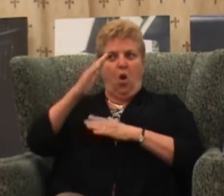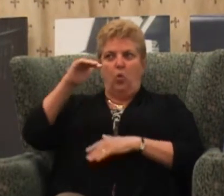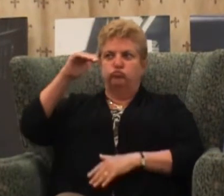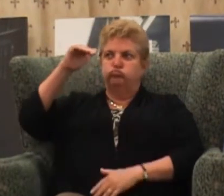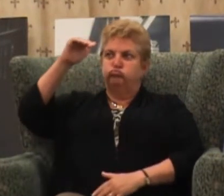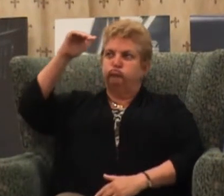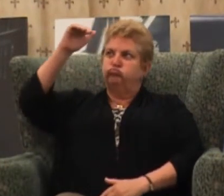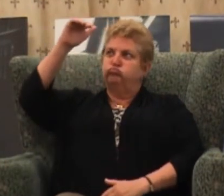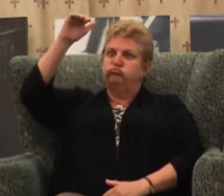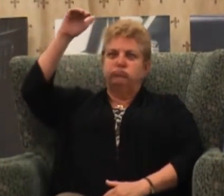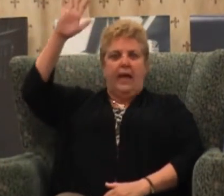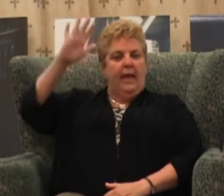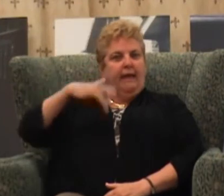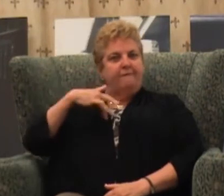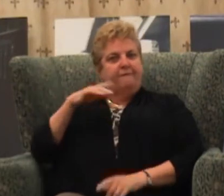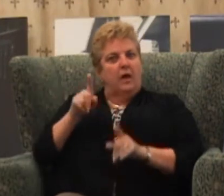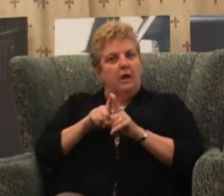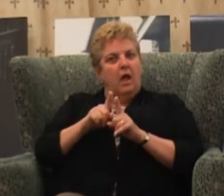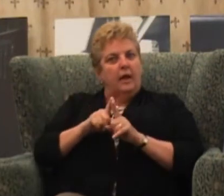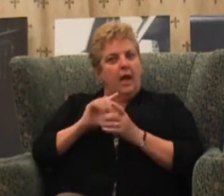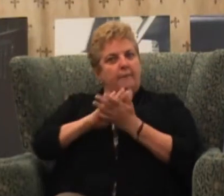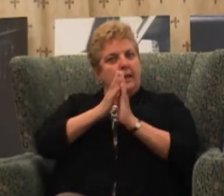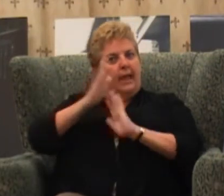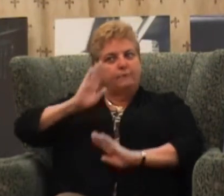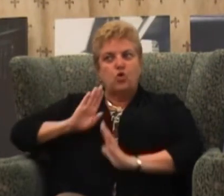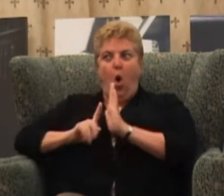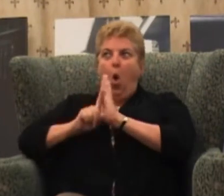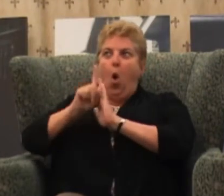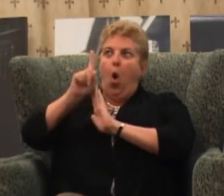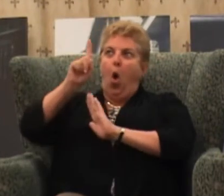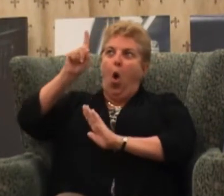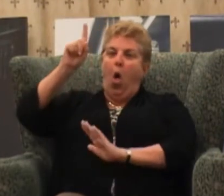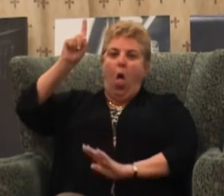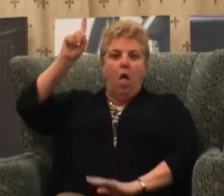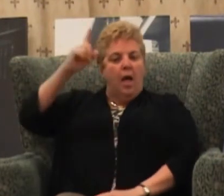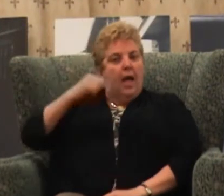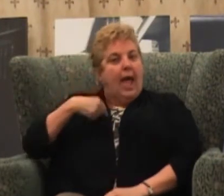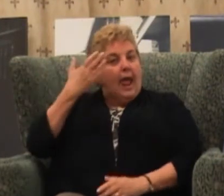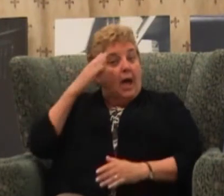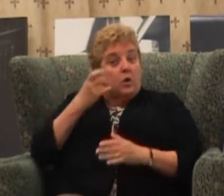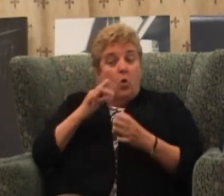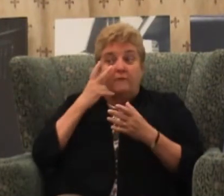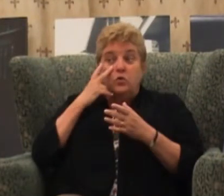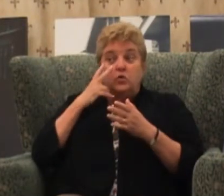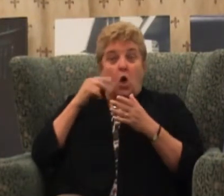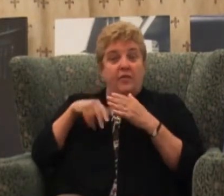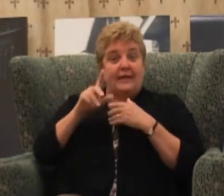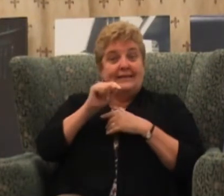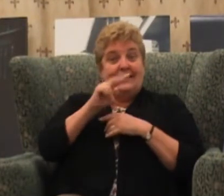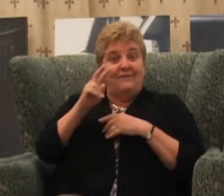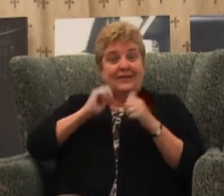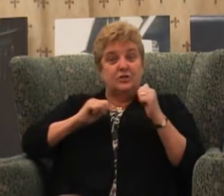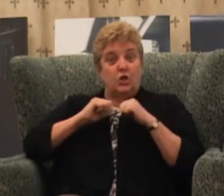It felt as if I just started getting taller. And I don't know if you ever saw this television show called The Incredible